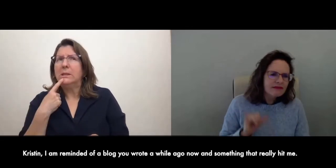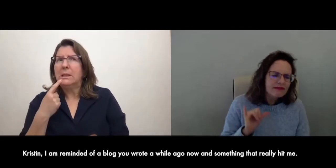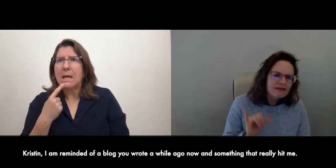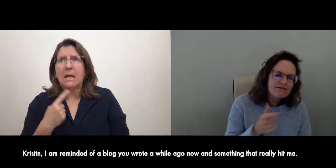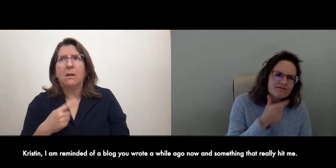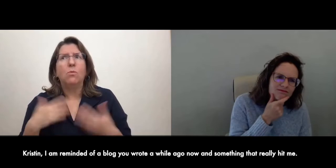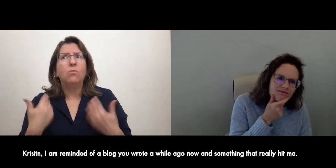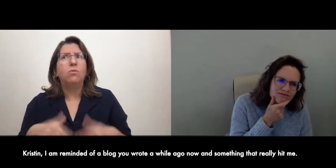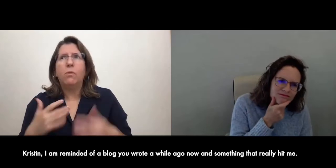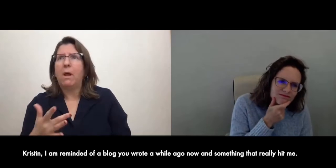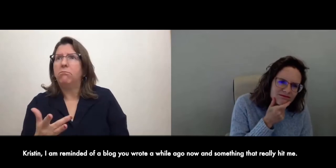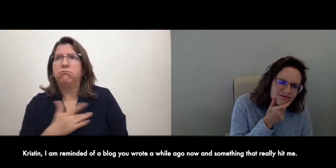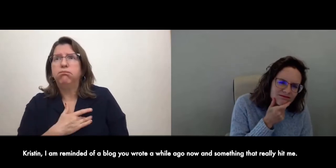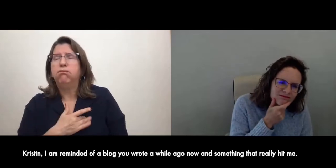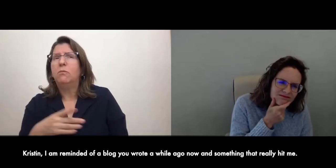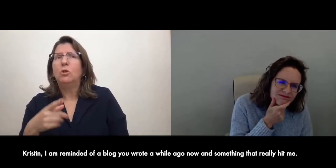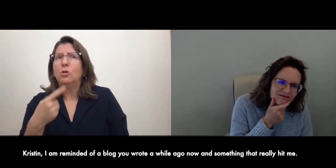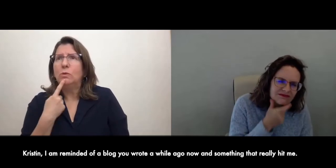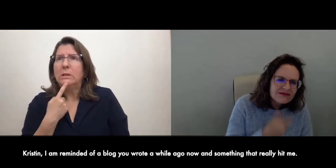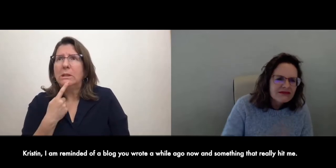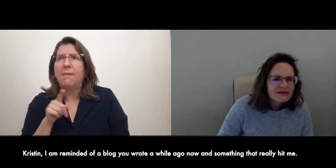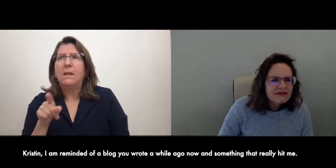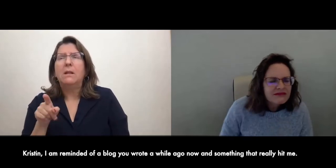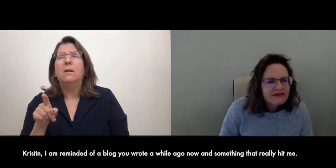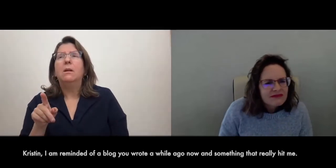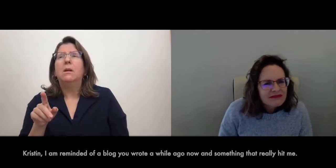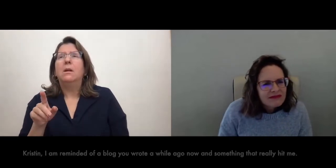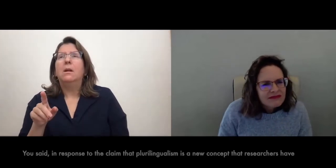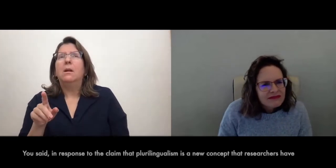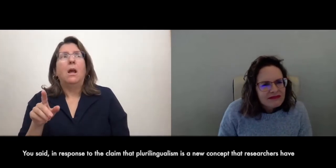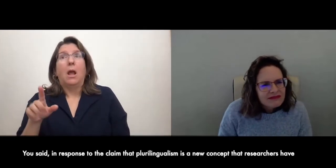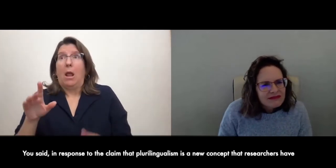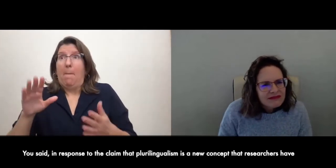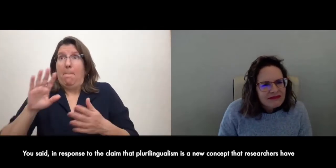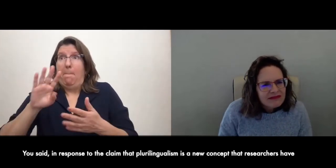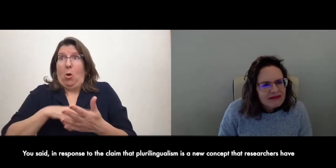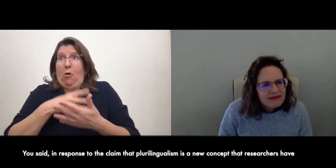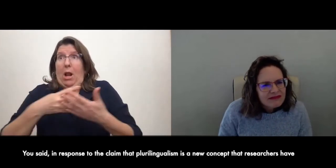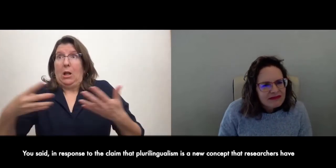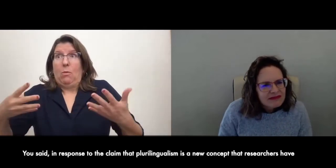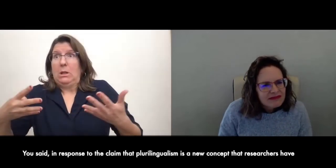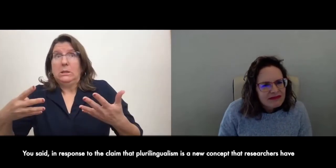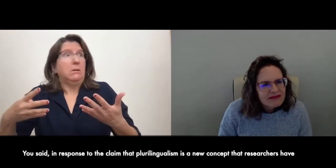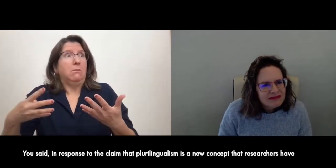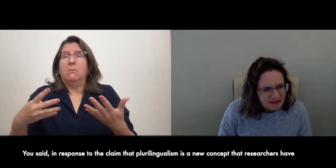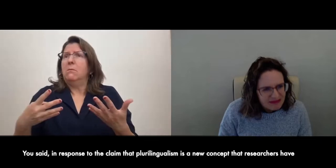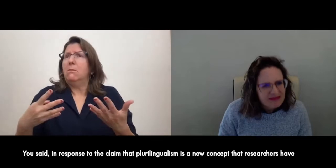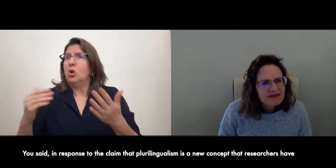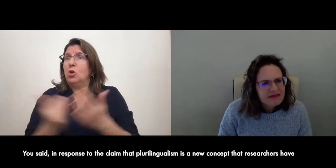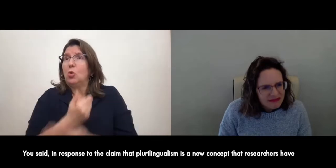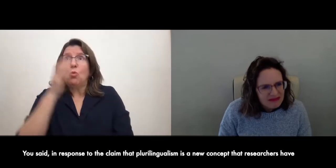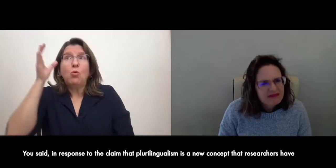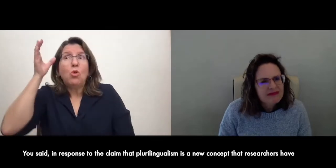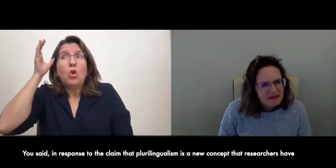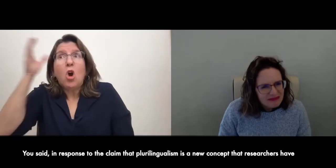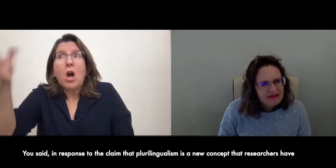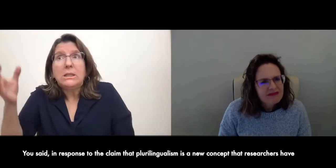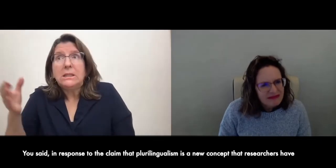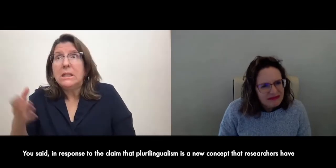now, and something that really hit me. You said in response to the claim that plurilingualism